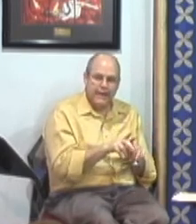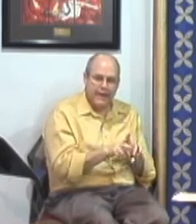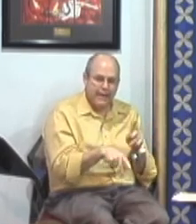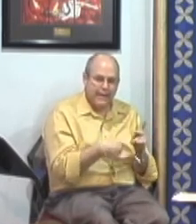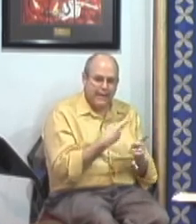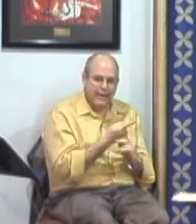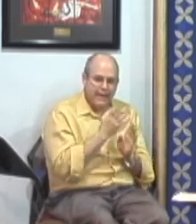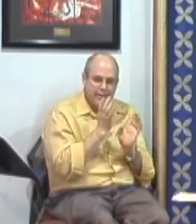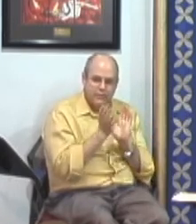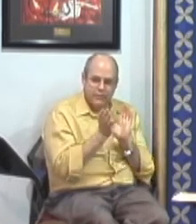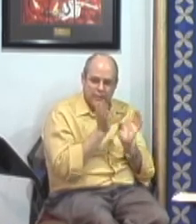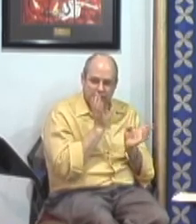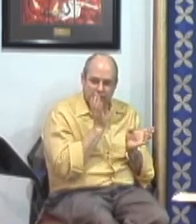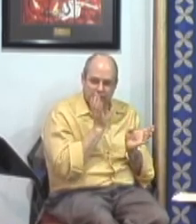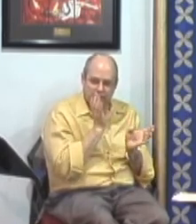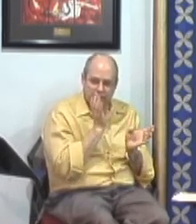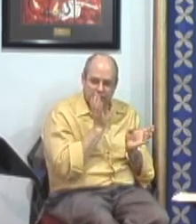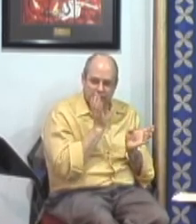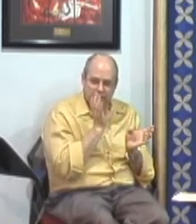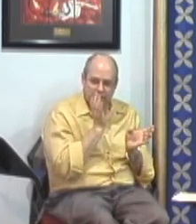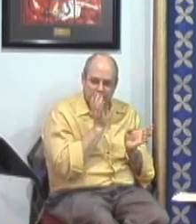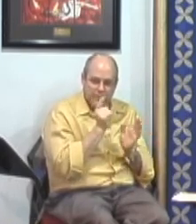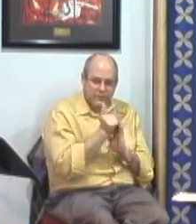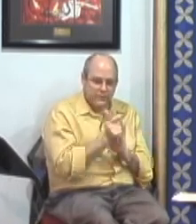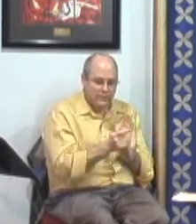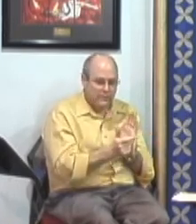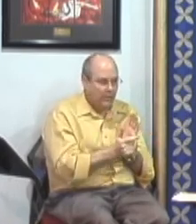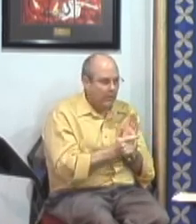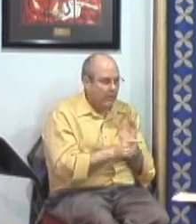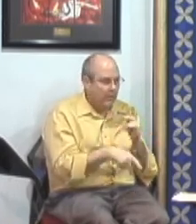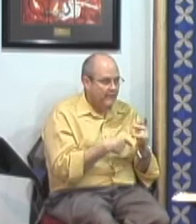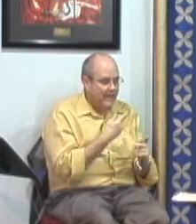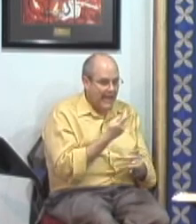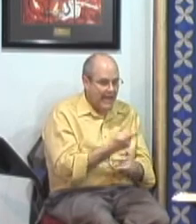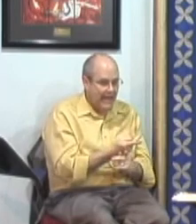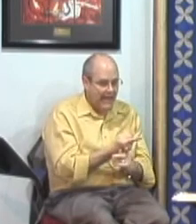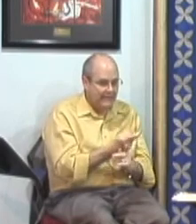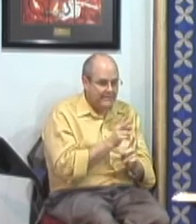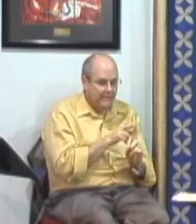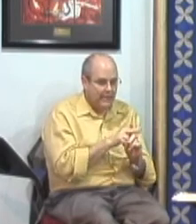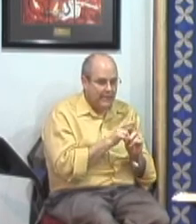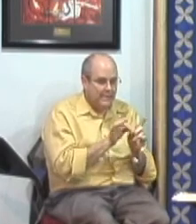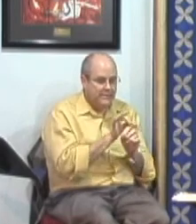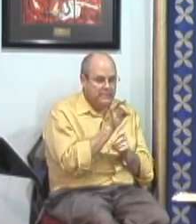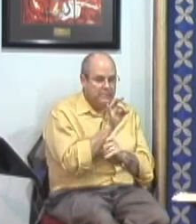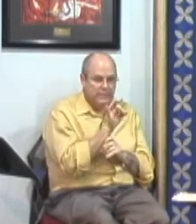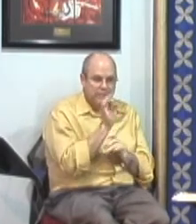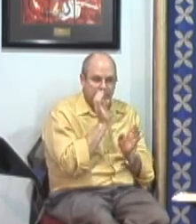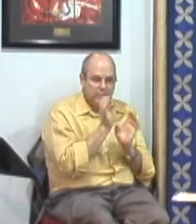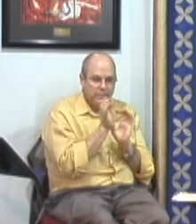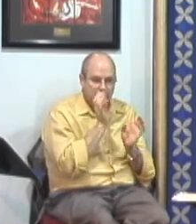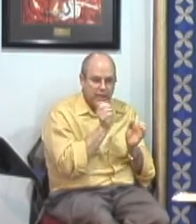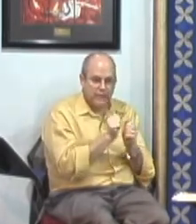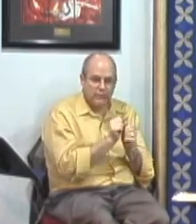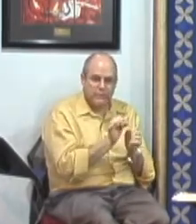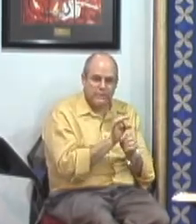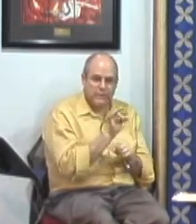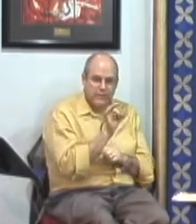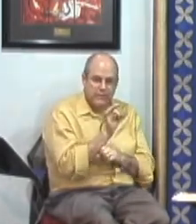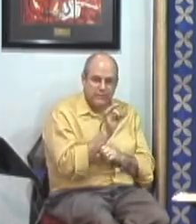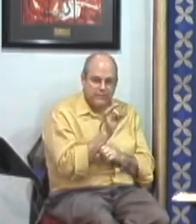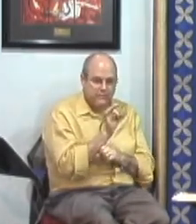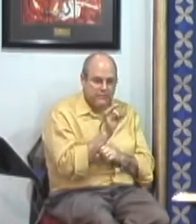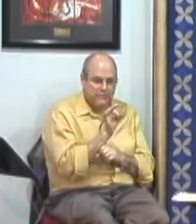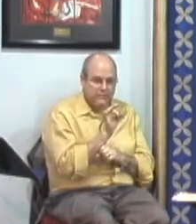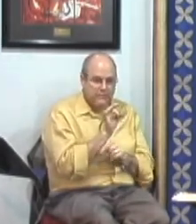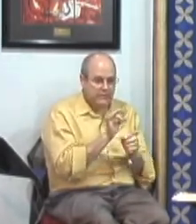kinds communicate. So the law of kinds applies in that spirits communicate with spirits. Spirits don't communicate